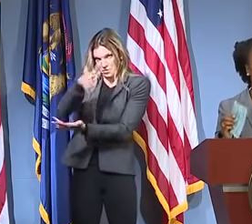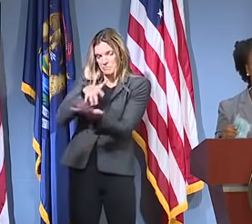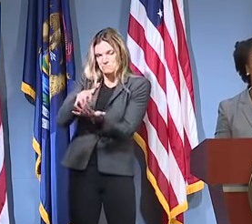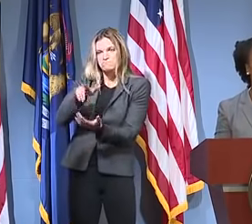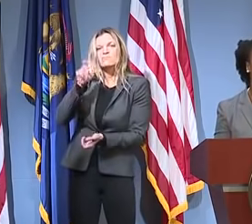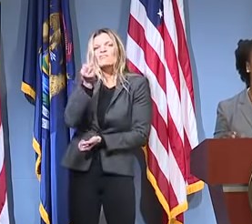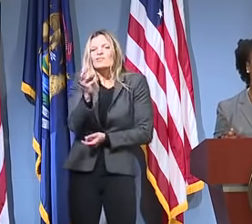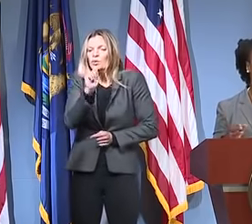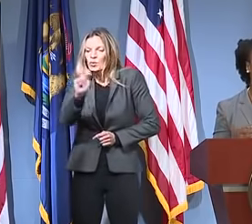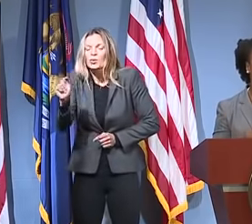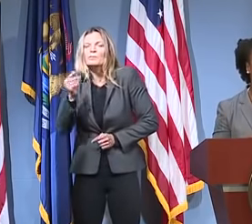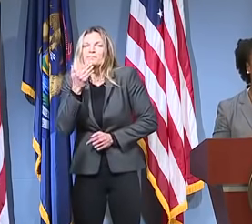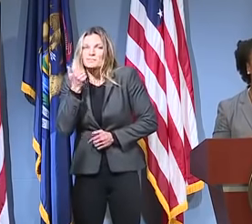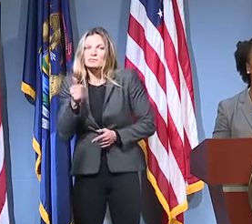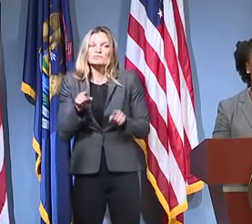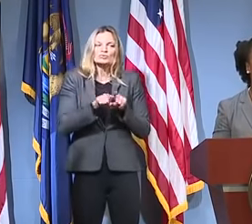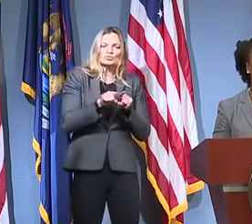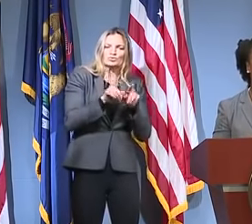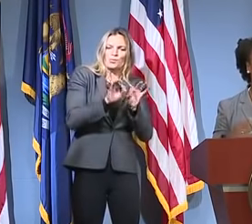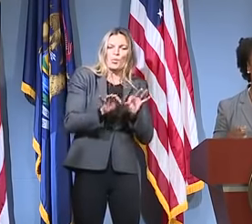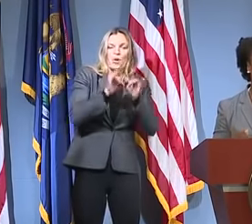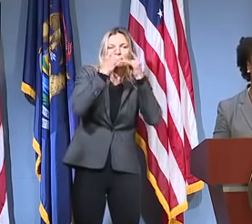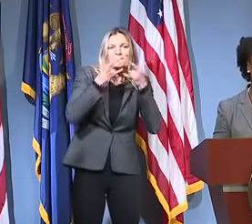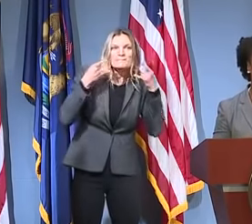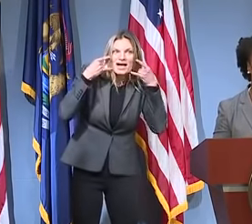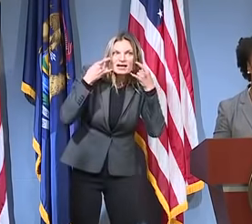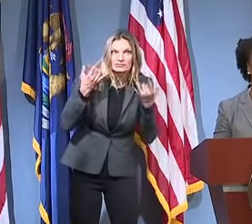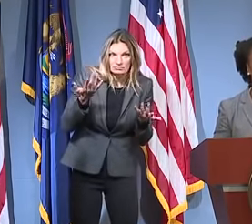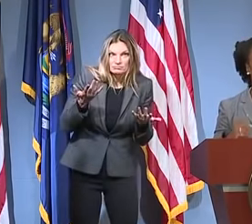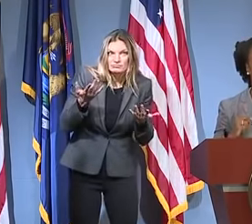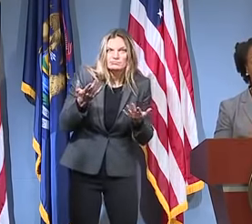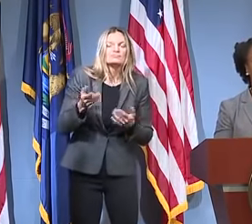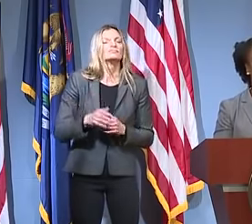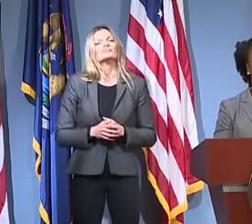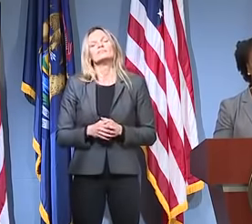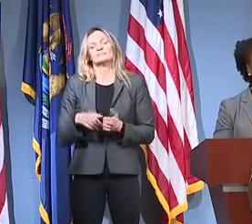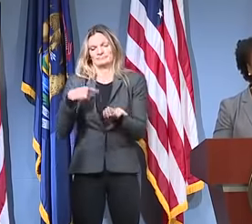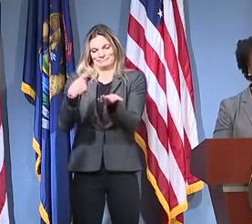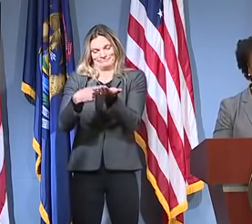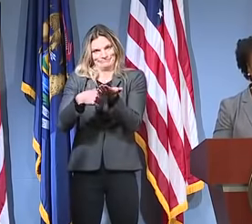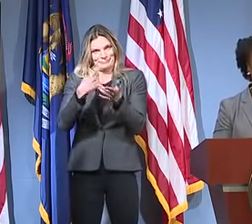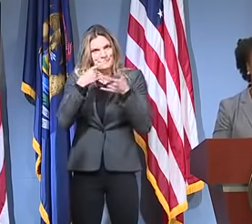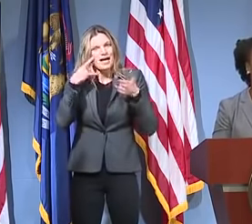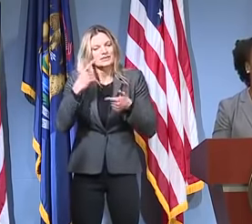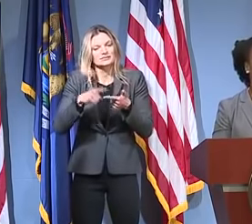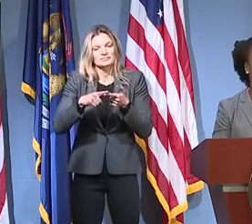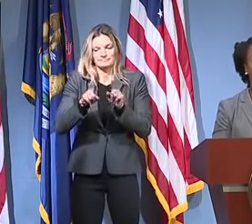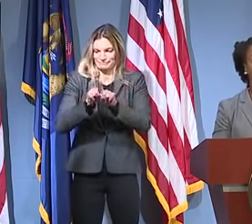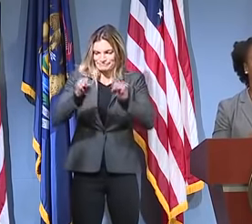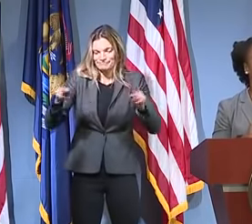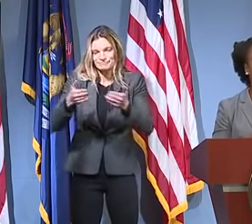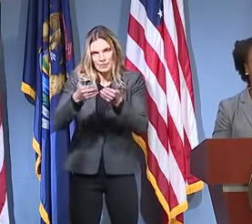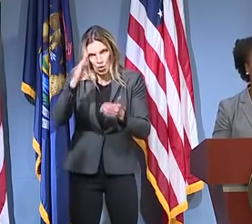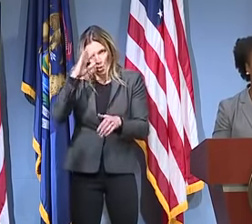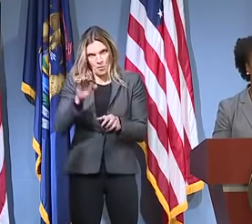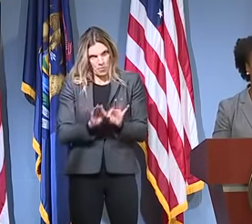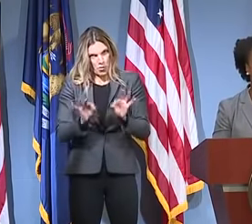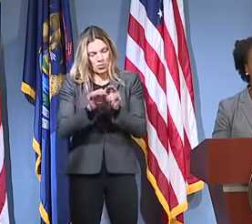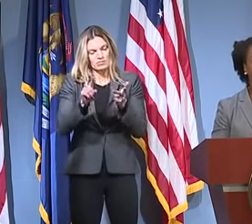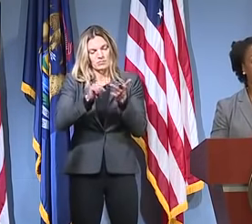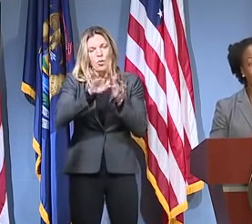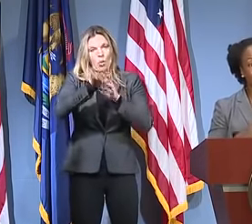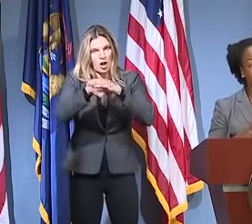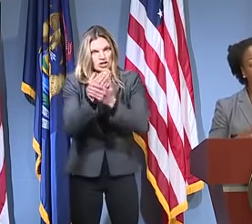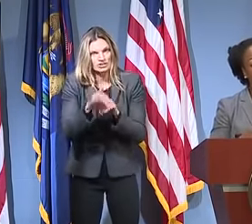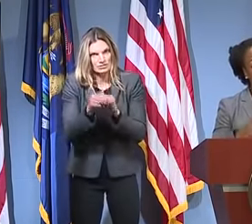to wear a mask, and we're making them available to students across the state. We talk about social distancing. We talk about washing